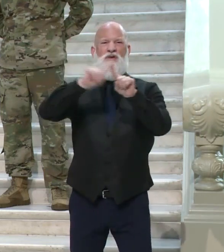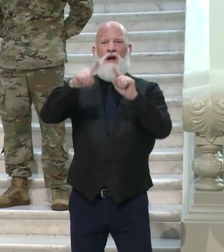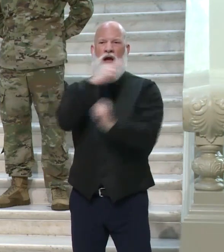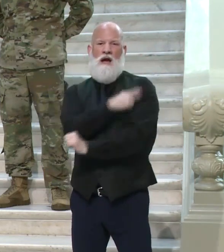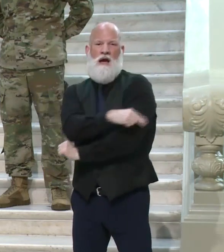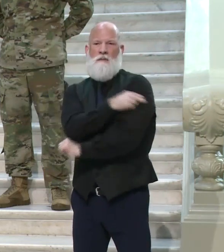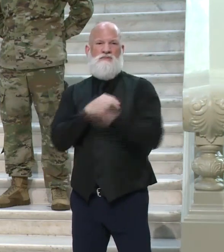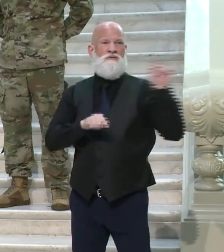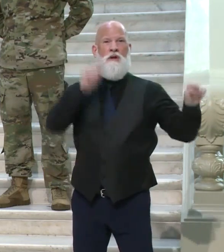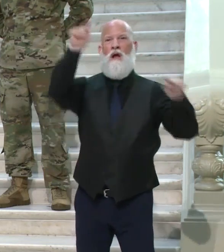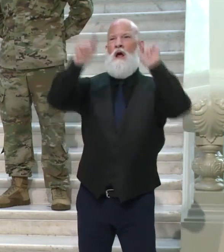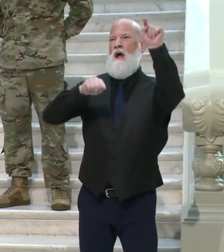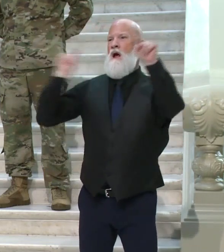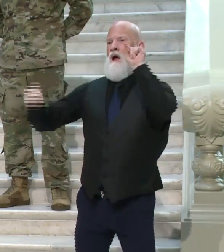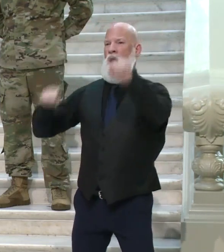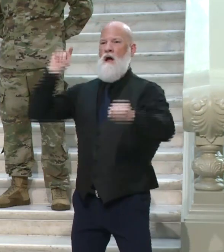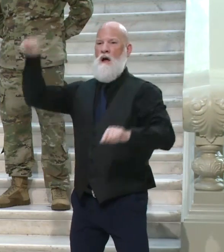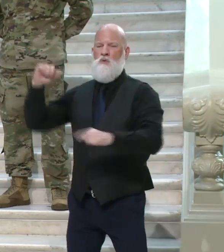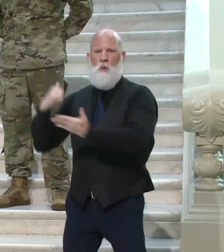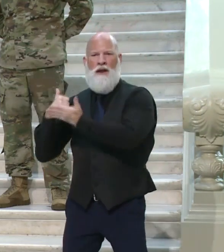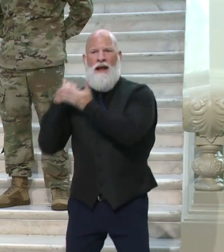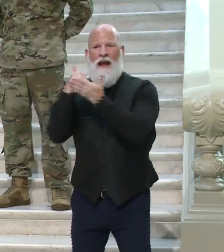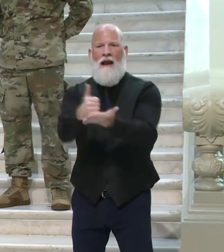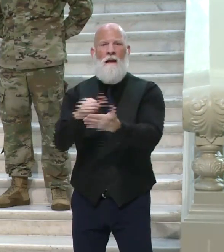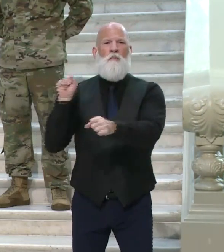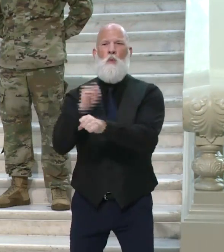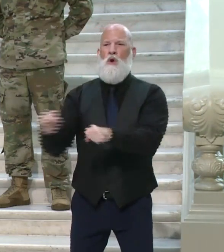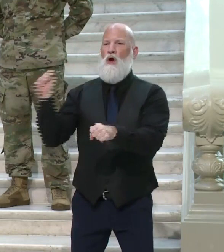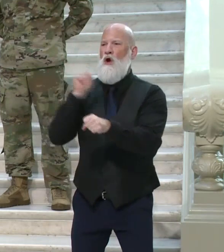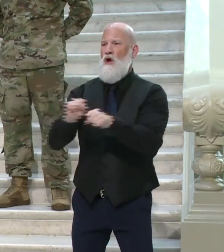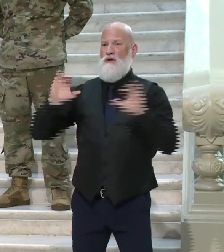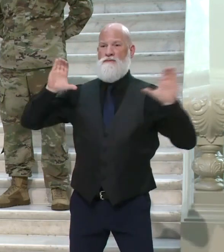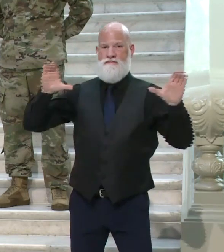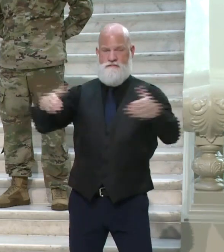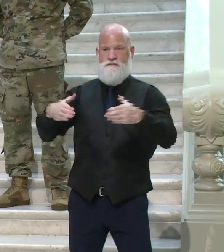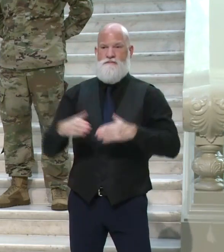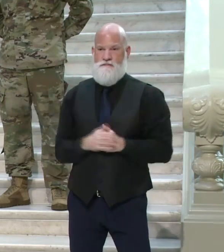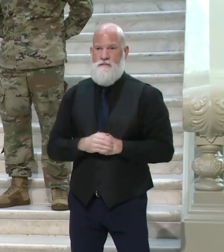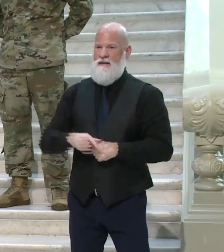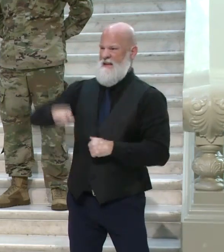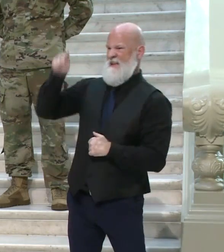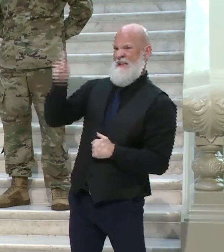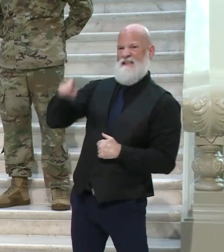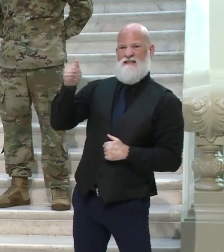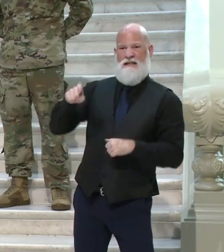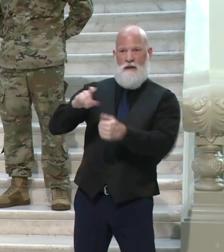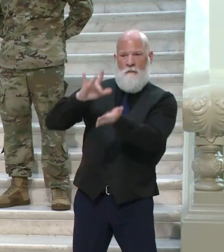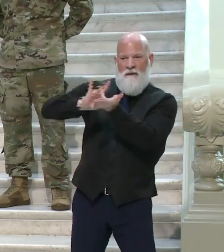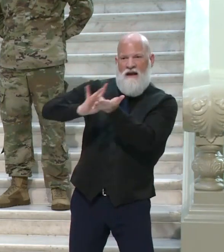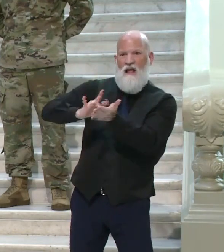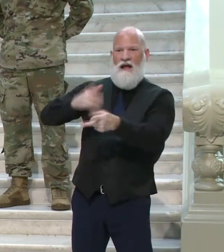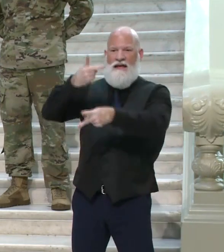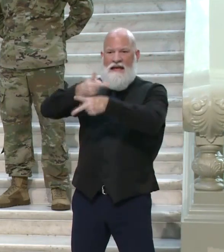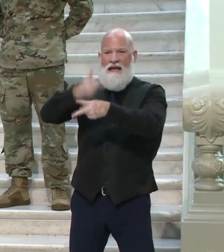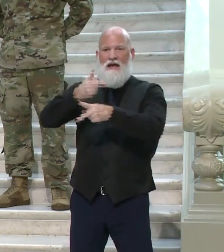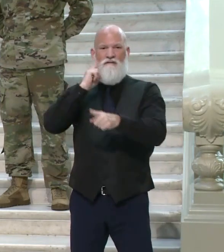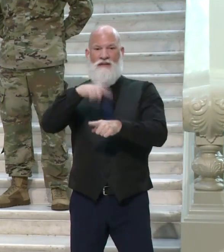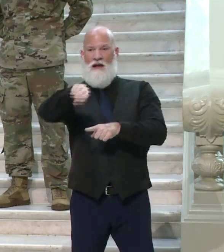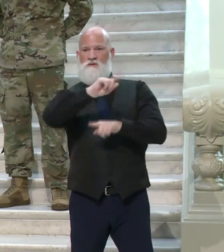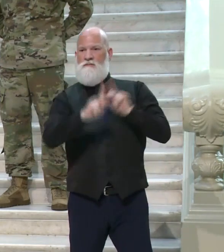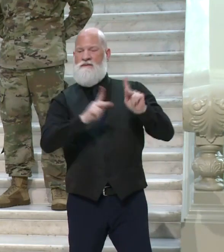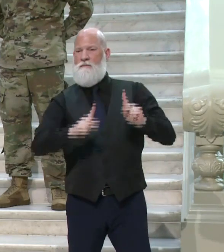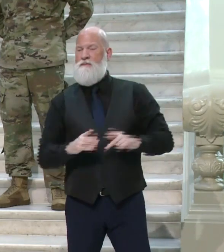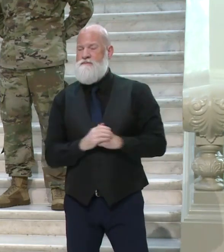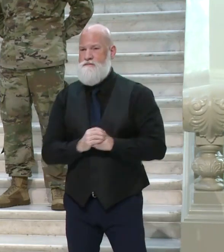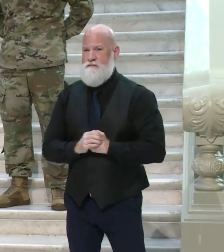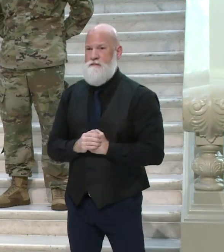our healthcare workforce and necessary medical care to our patients. They have 190